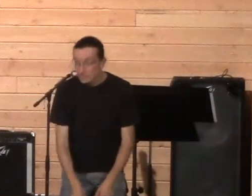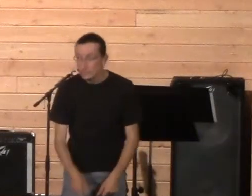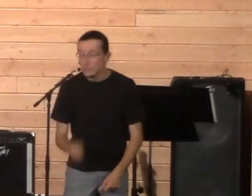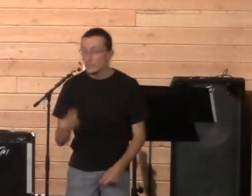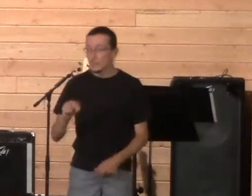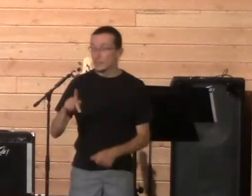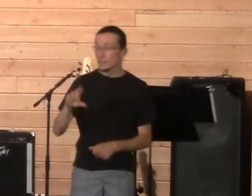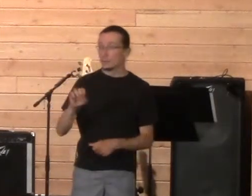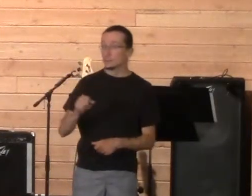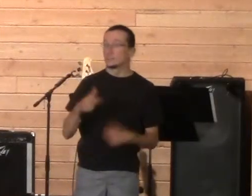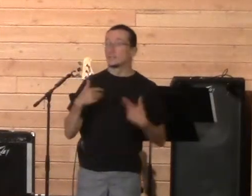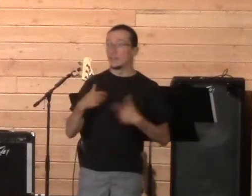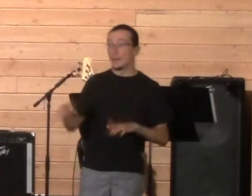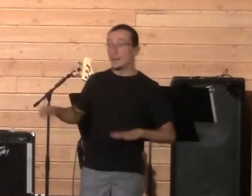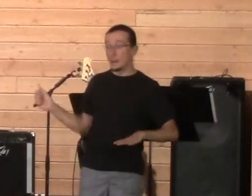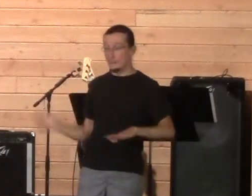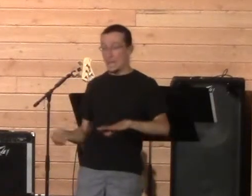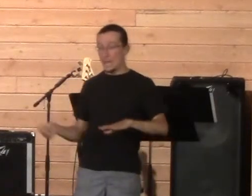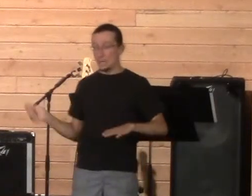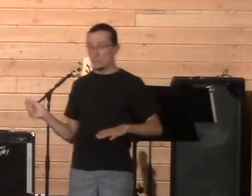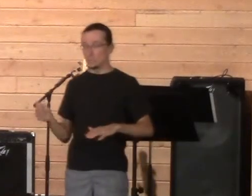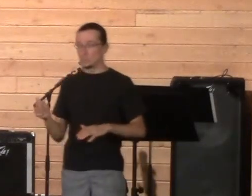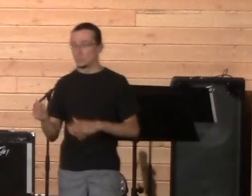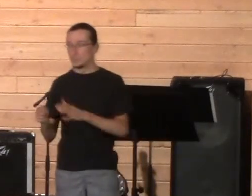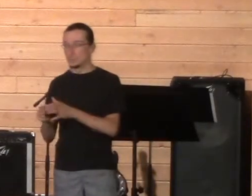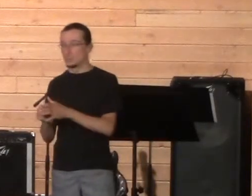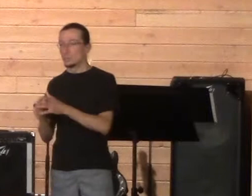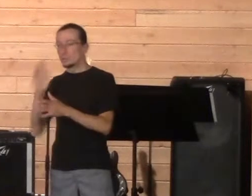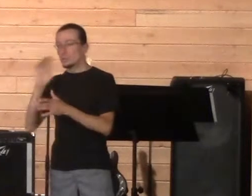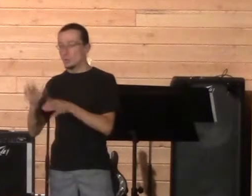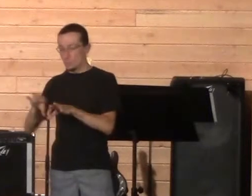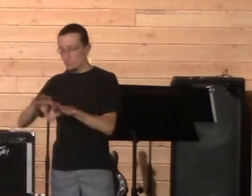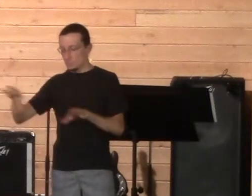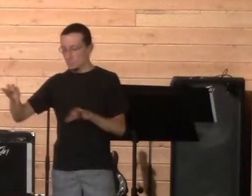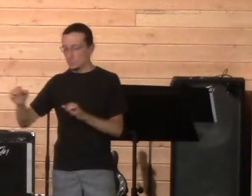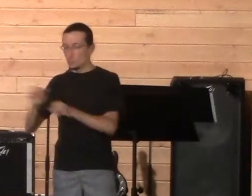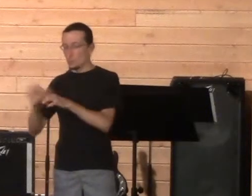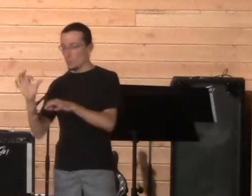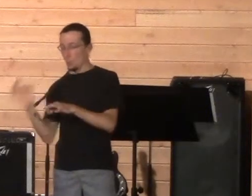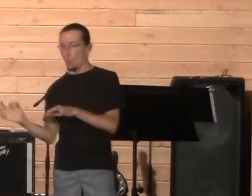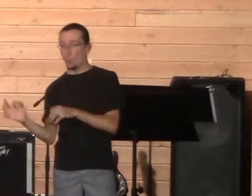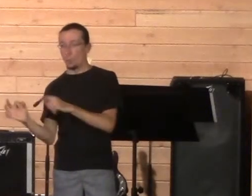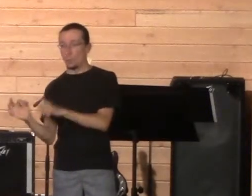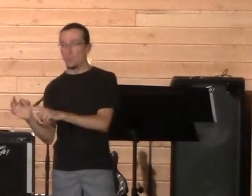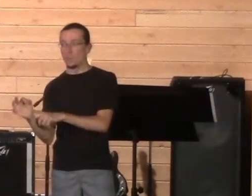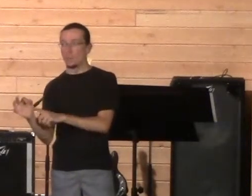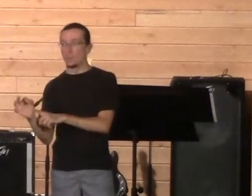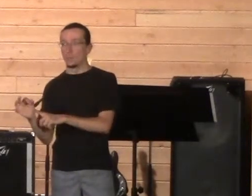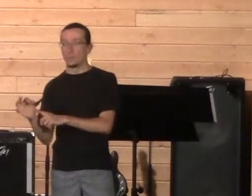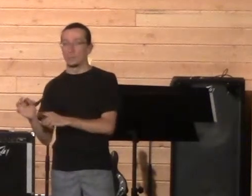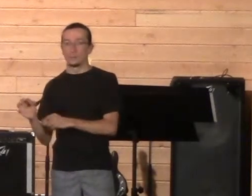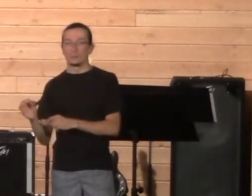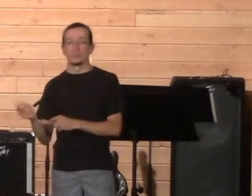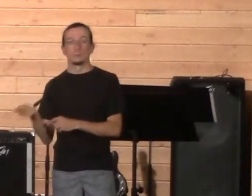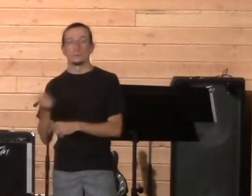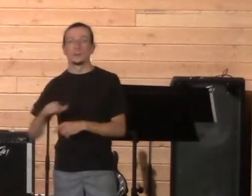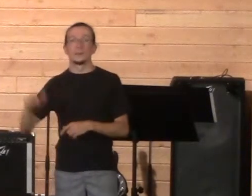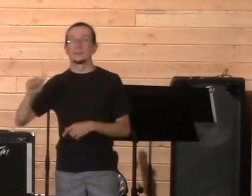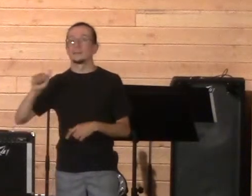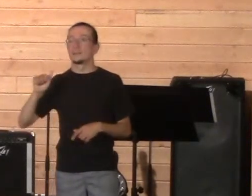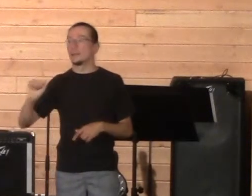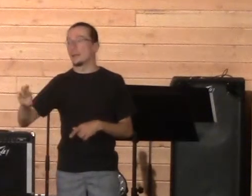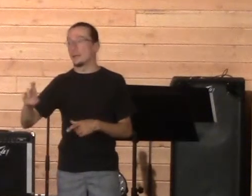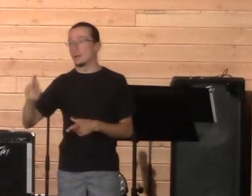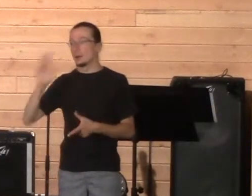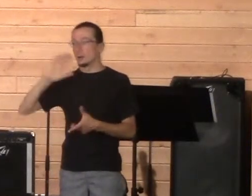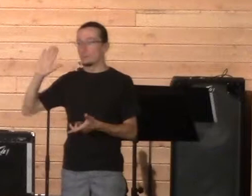a paddle. You know, one of those with a hole drilled in it to let any possible air that would buffer any